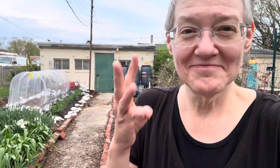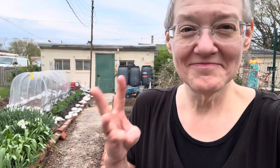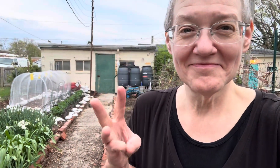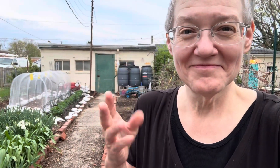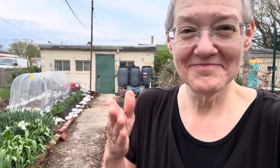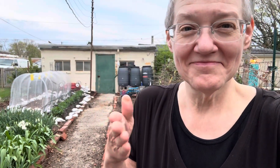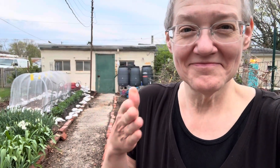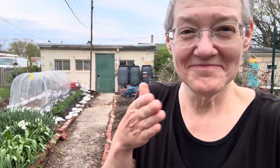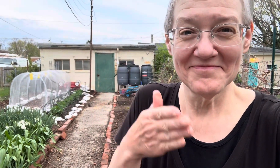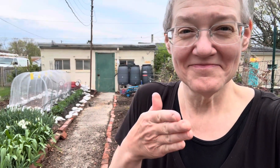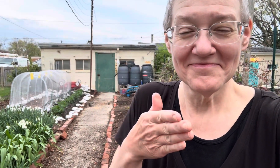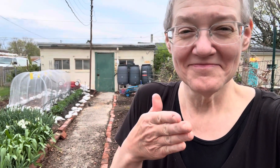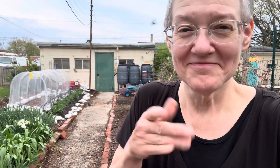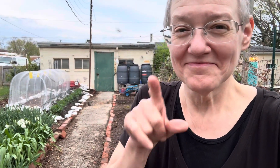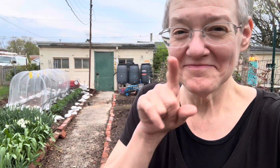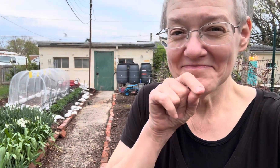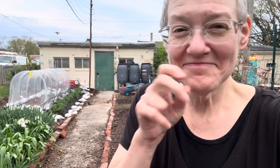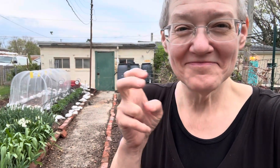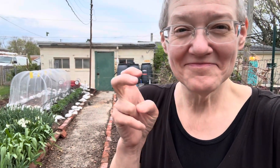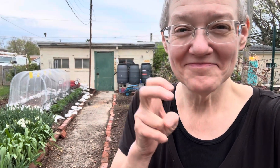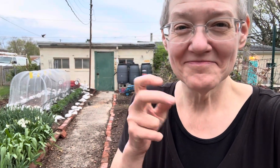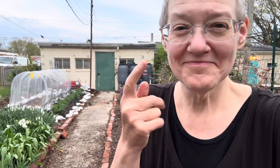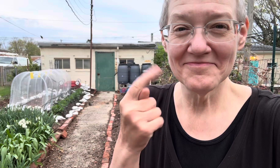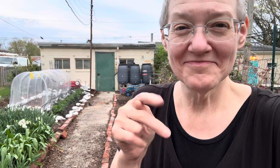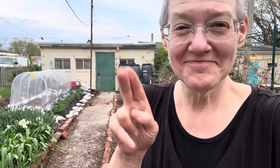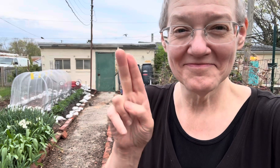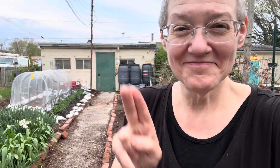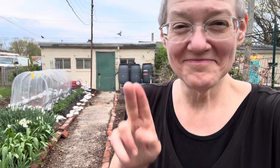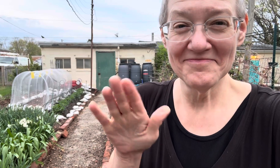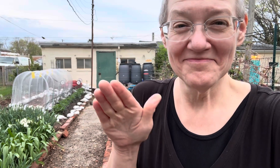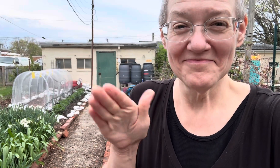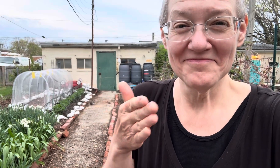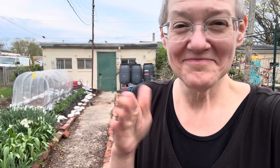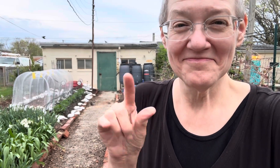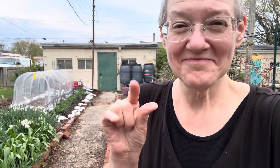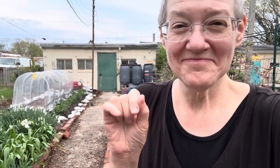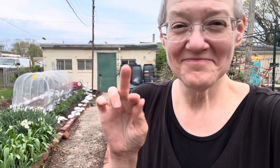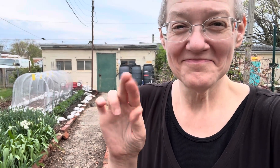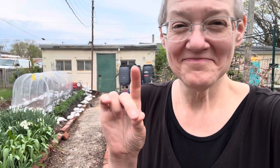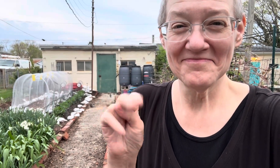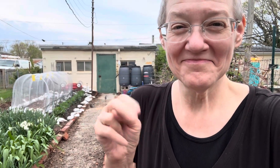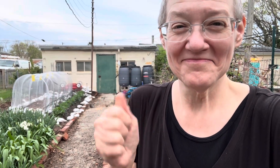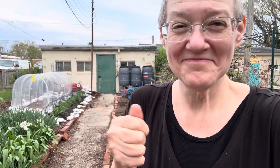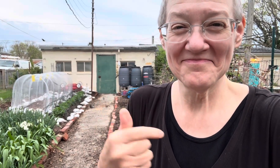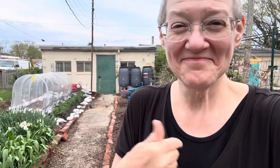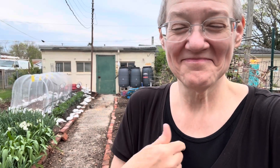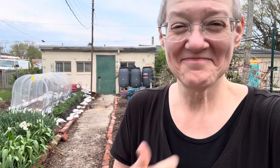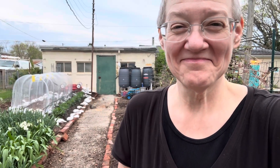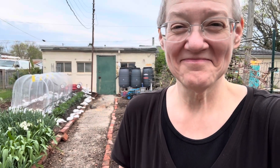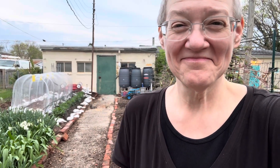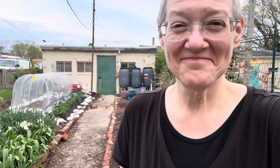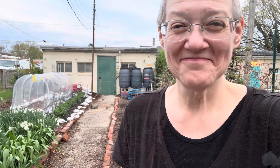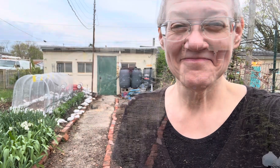Now that the weather's warming up, the birds and the squirrels are going to have to get used to sharing the garden with me.